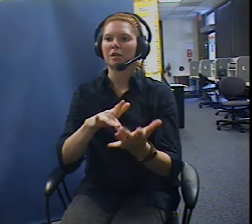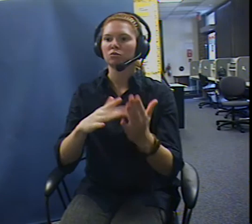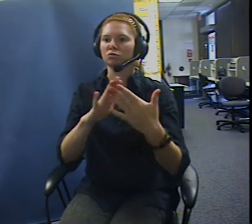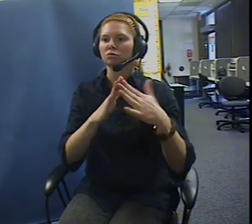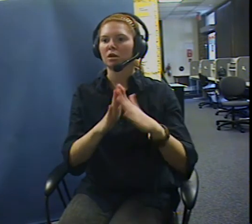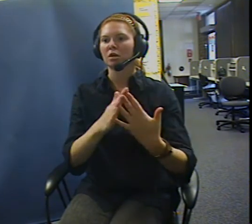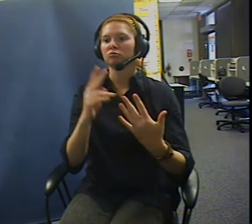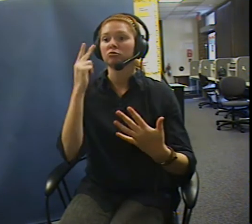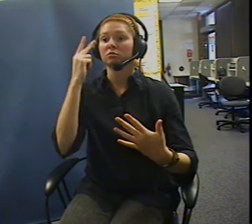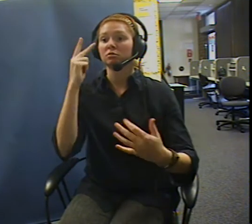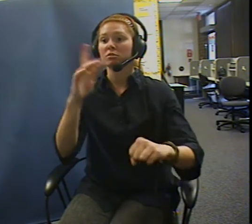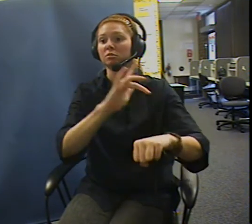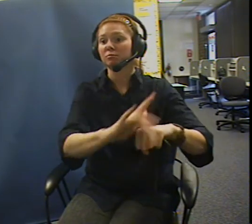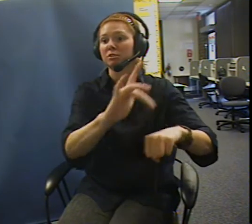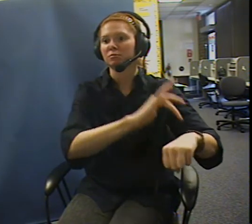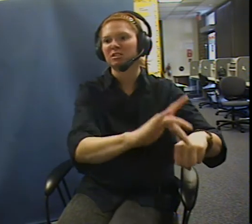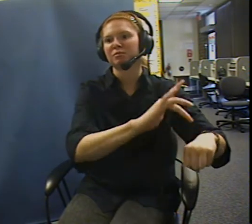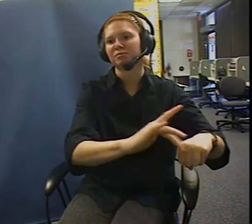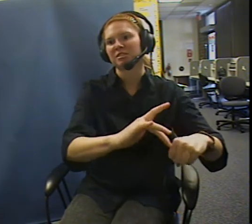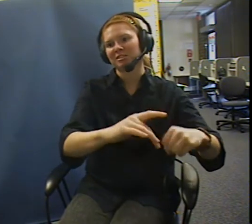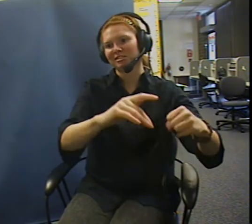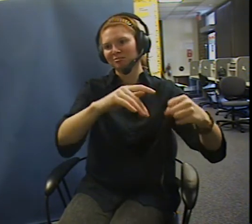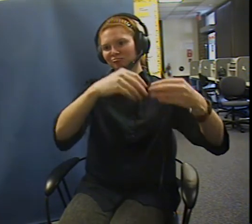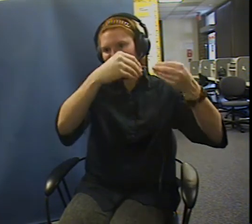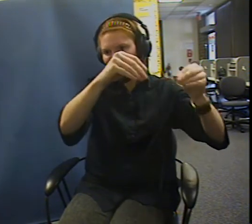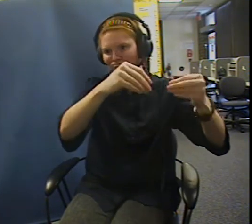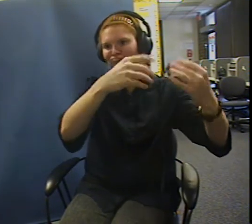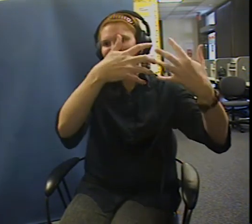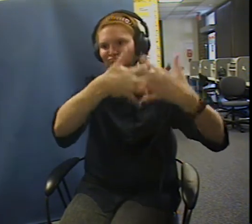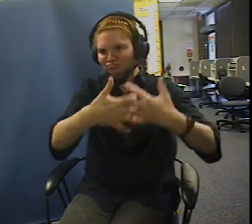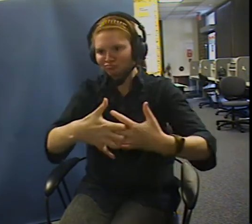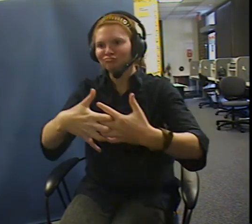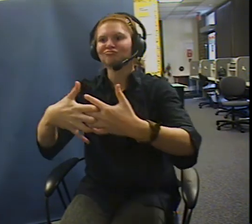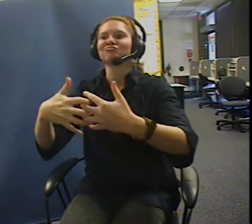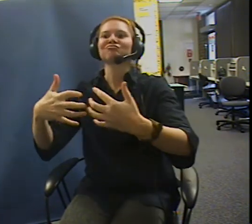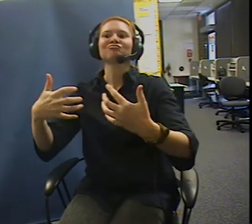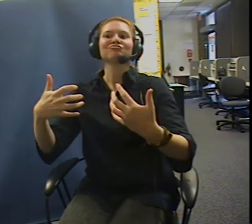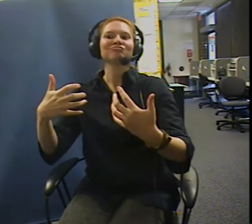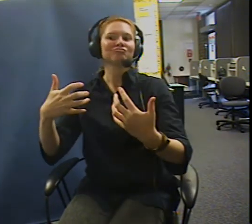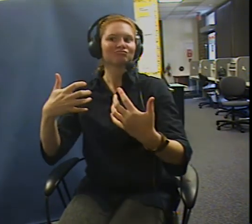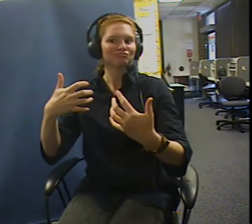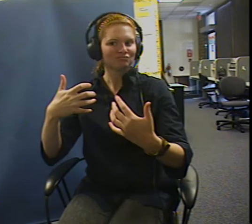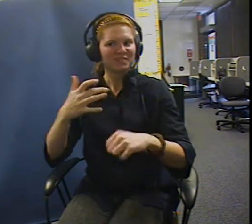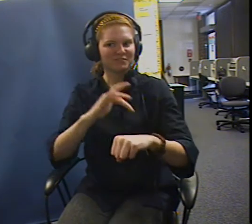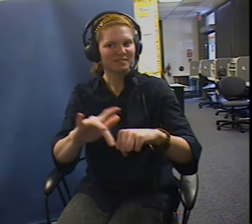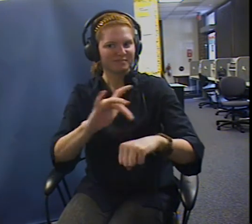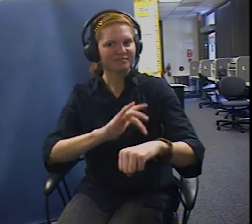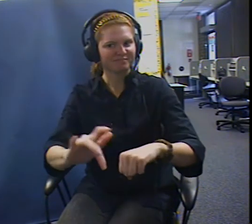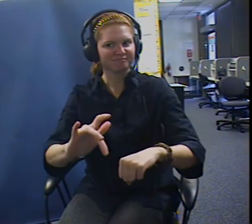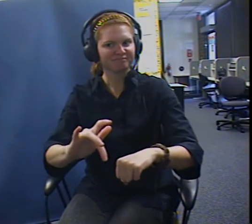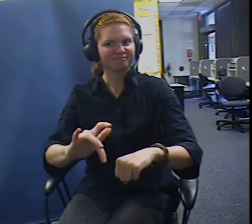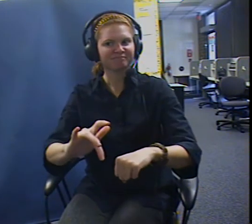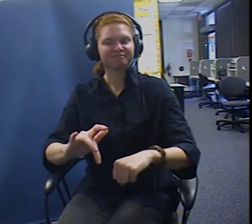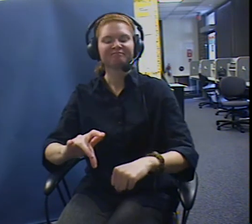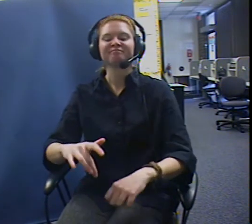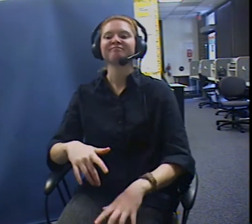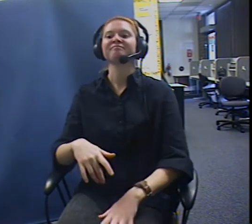are also a number of reasons for the out-movement or out-migration of manufacturing. One reason is that